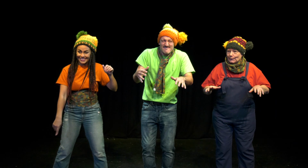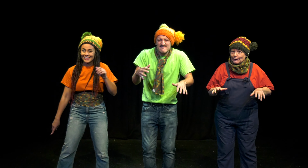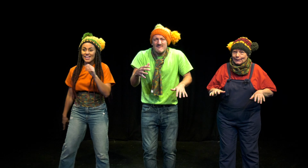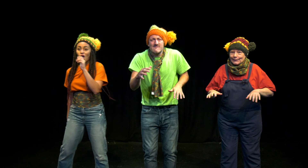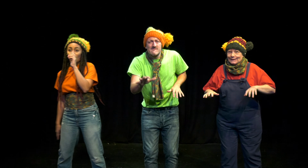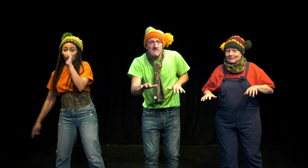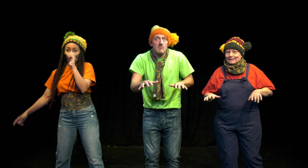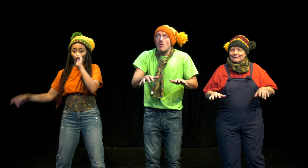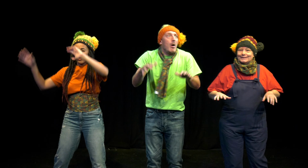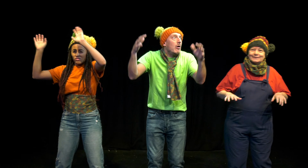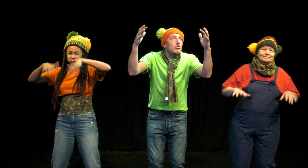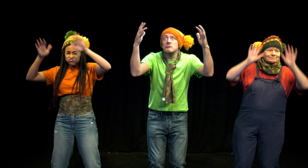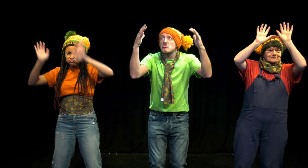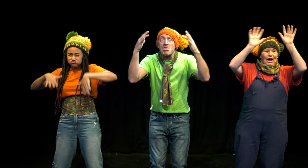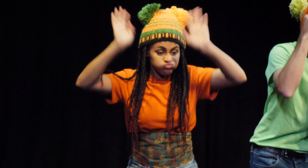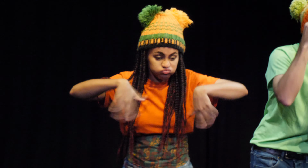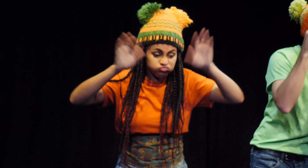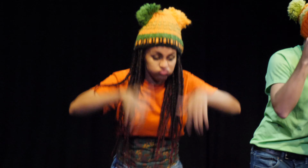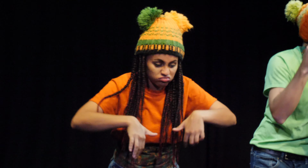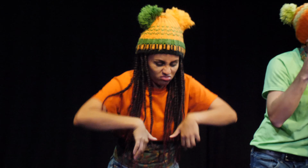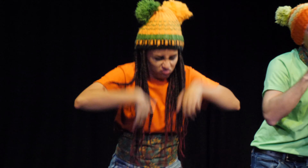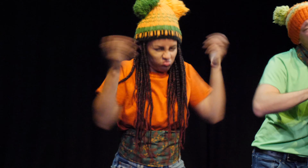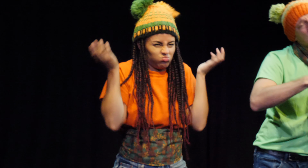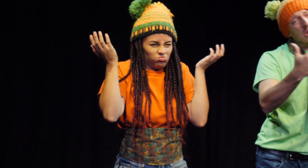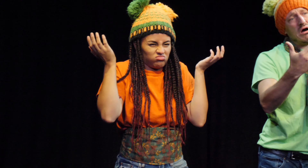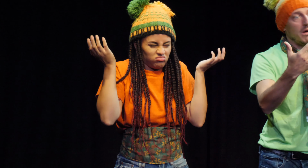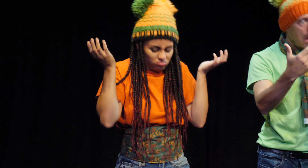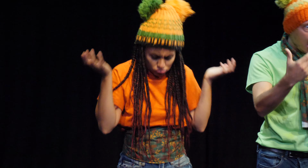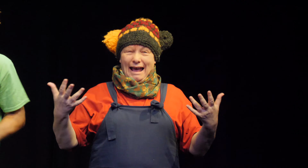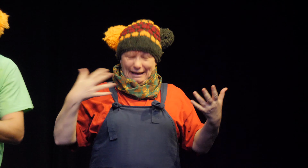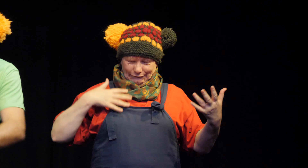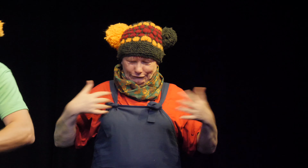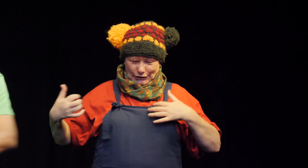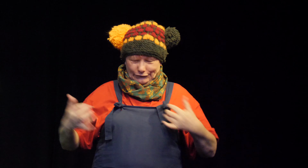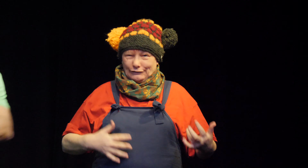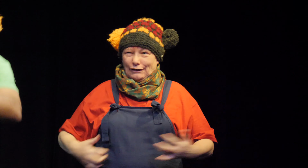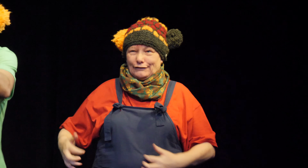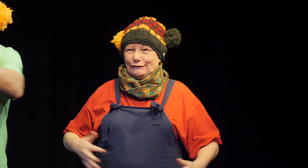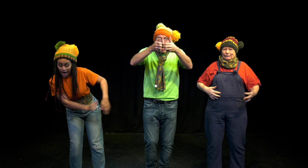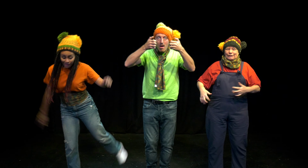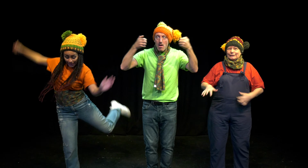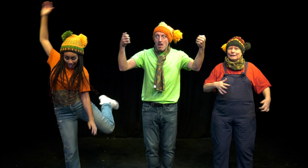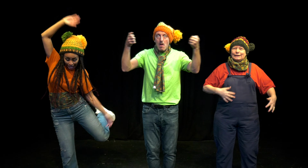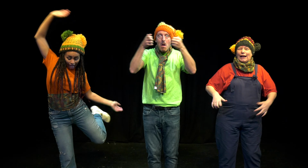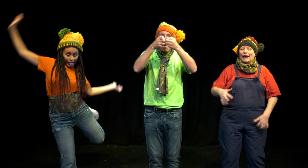We don't mind if it rains, cause we're too busy finding all the things that humans leave behind.